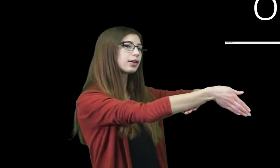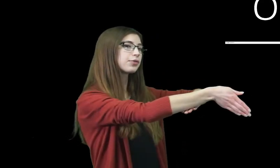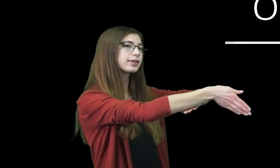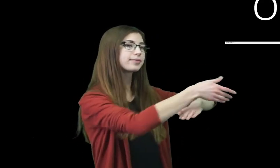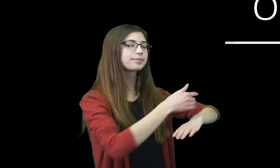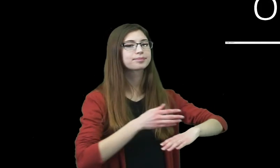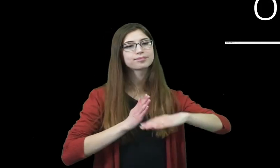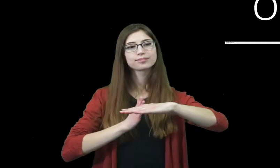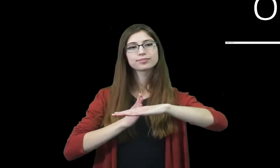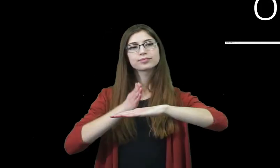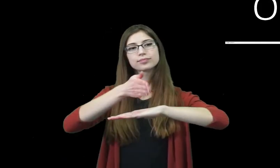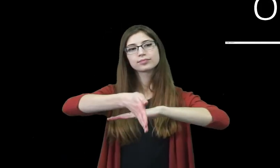Over